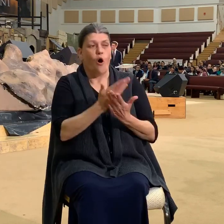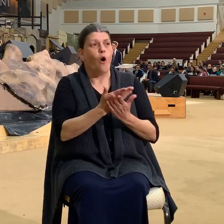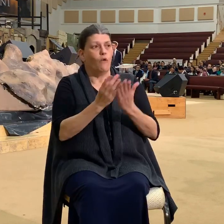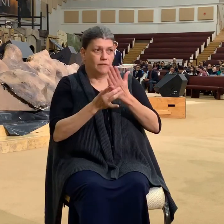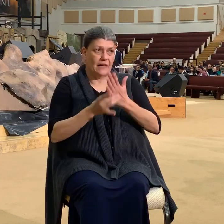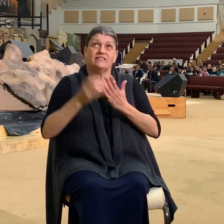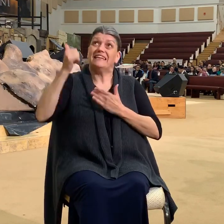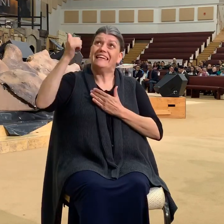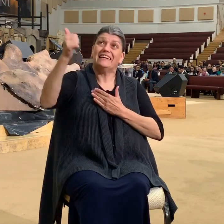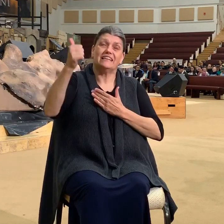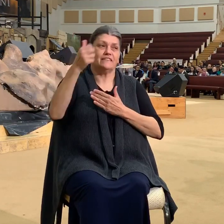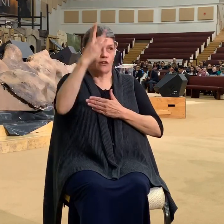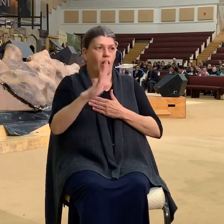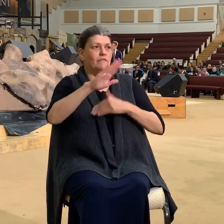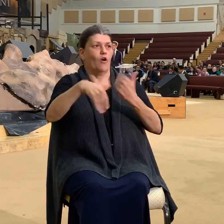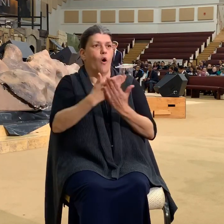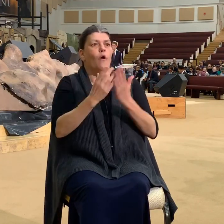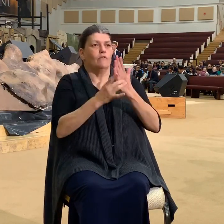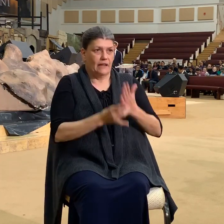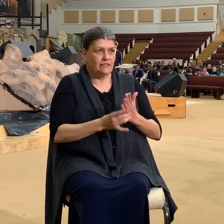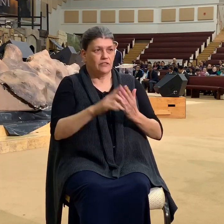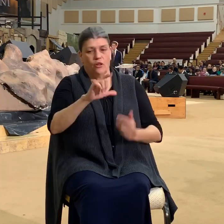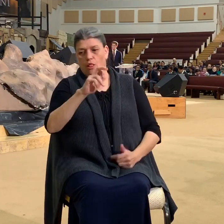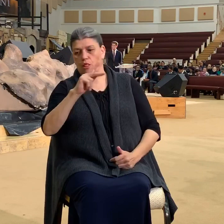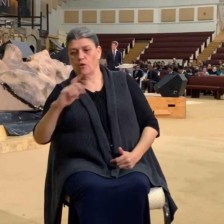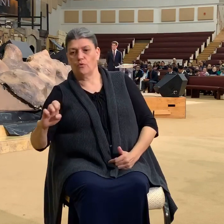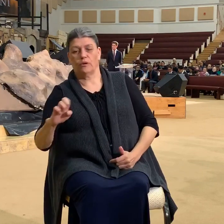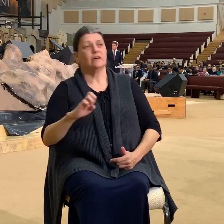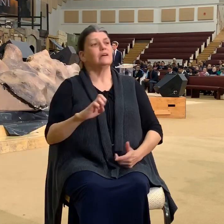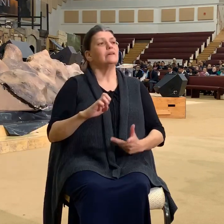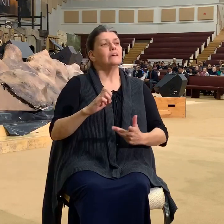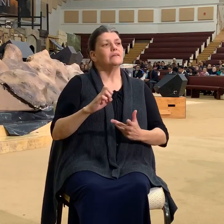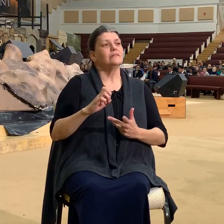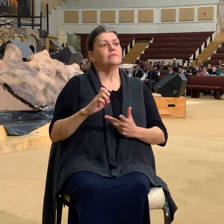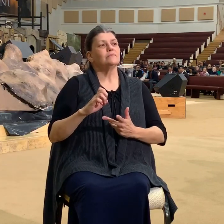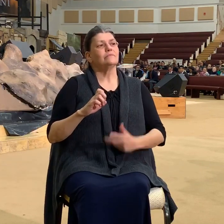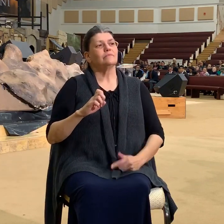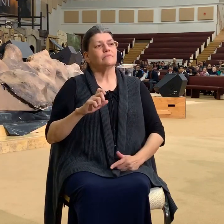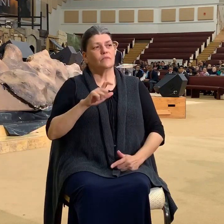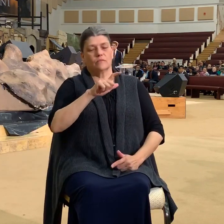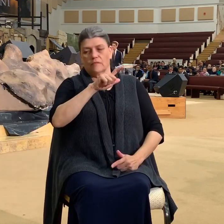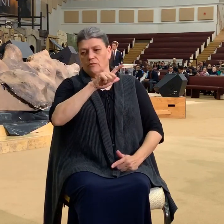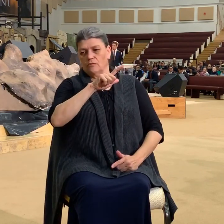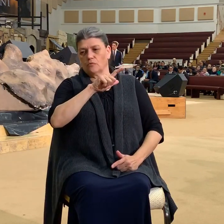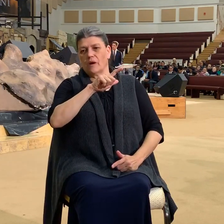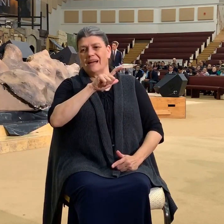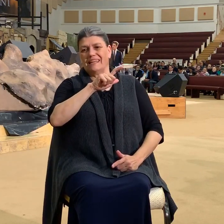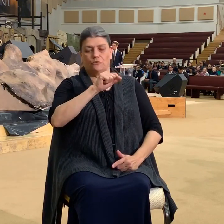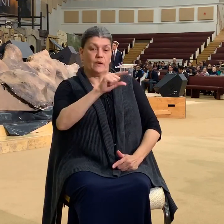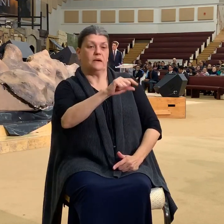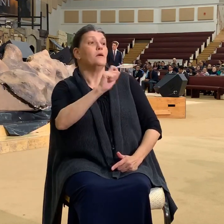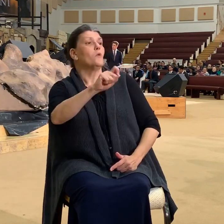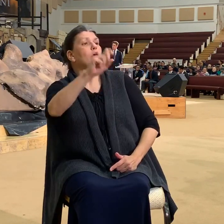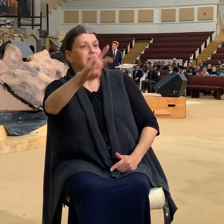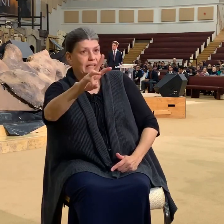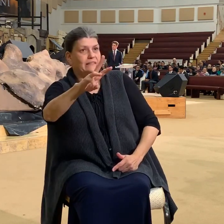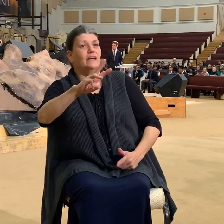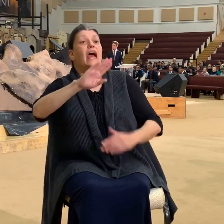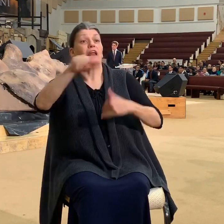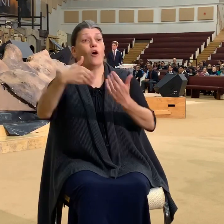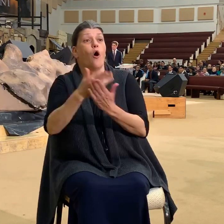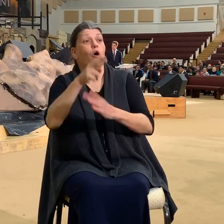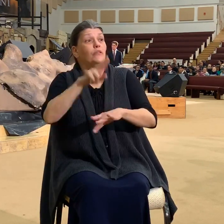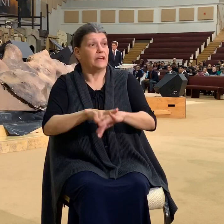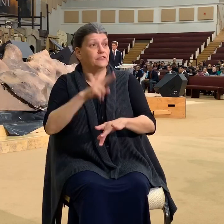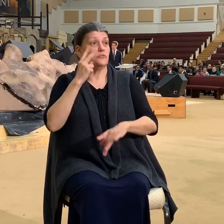3:6. "And all flesh shall see the salvation of God." Genesis